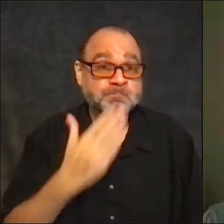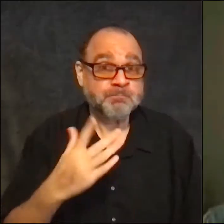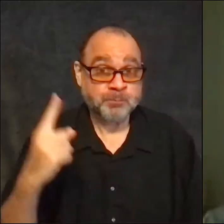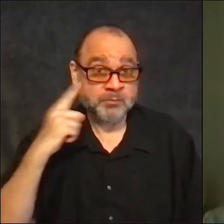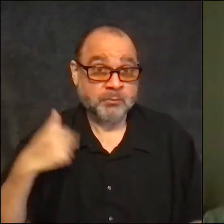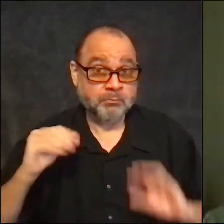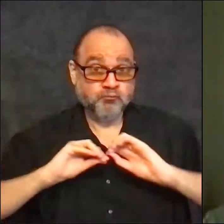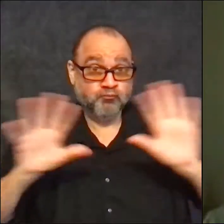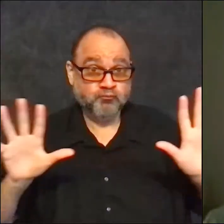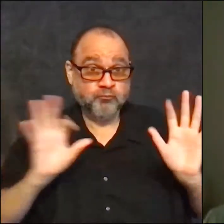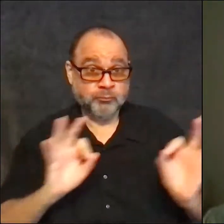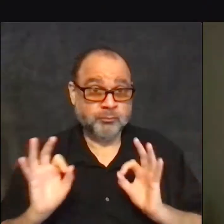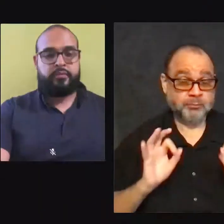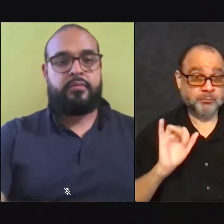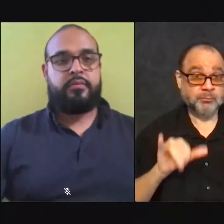Perfect.